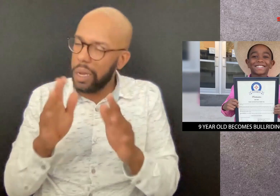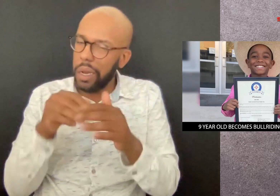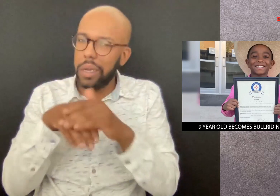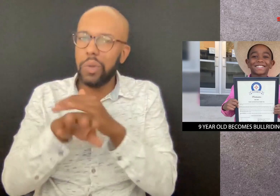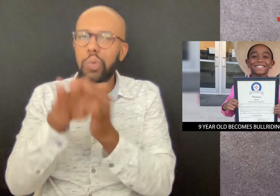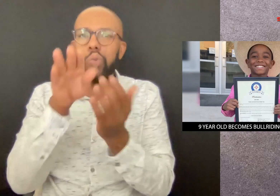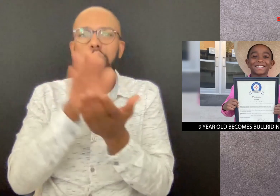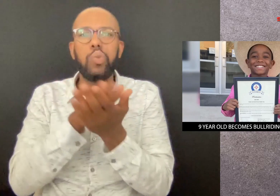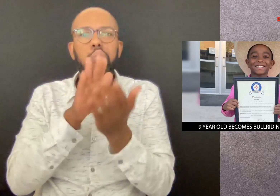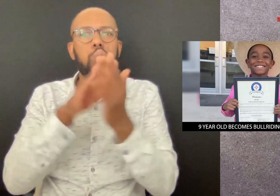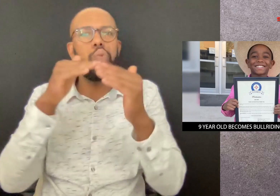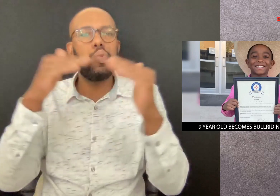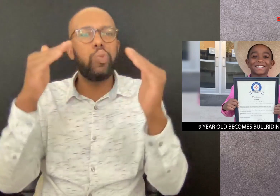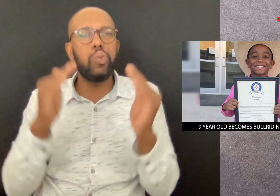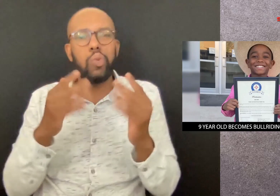he's not allowed to wear it to school